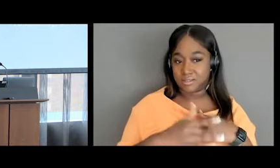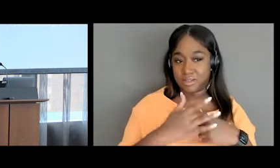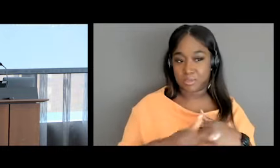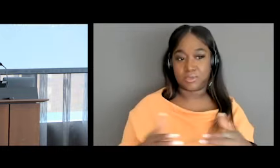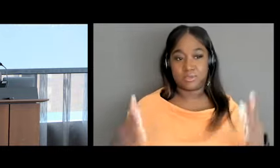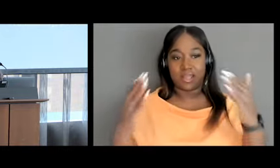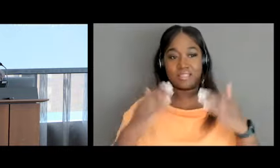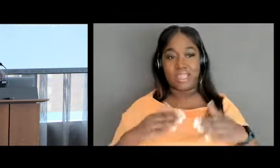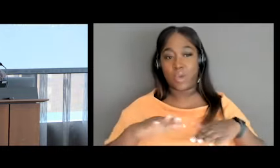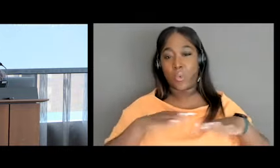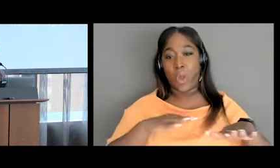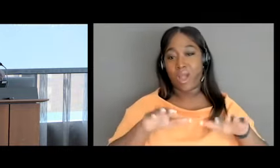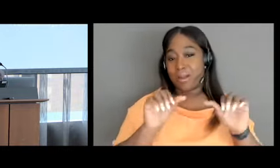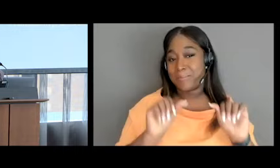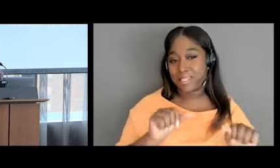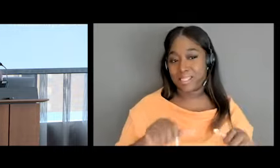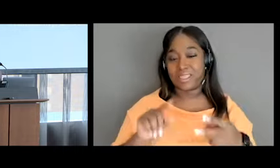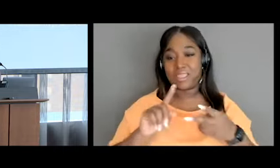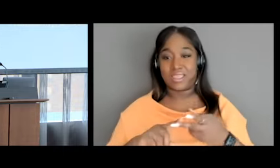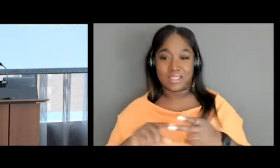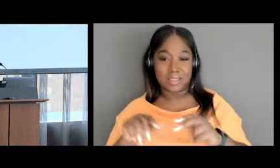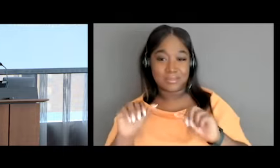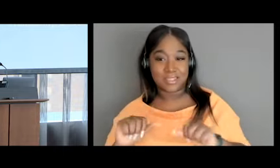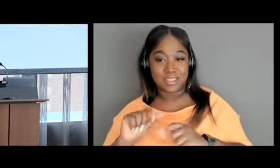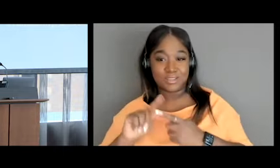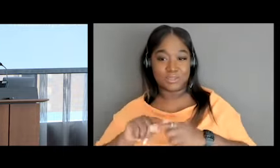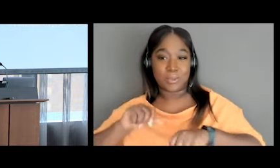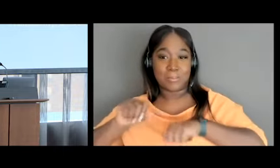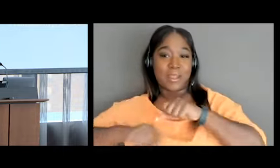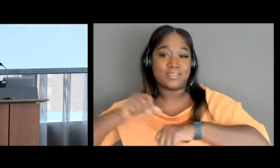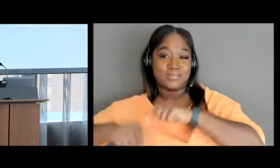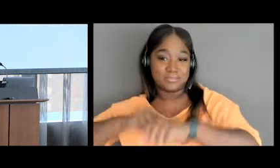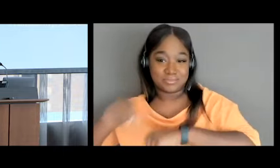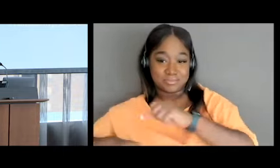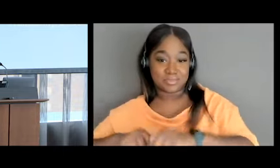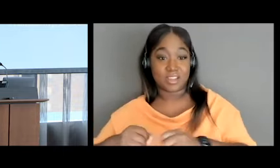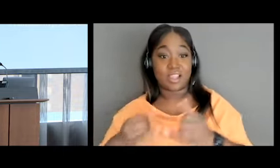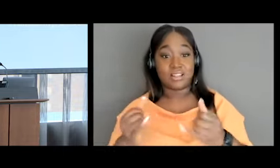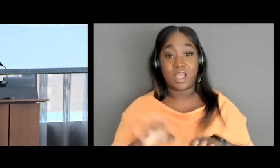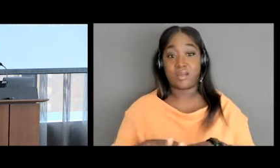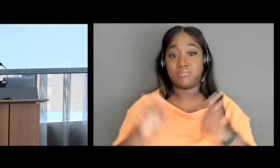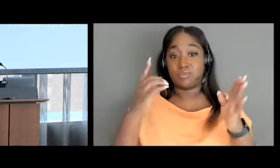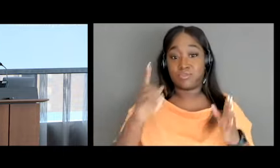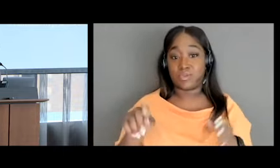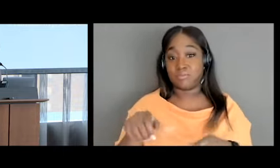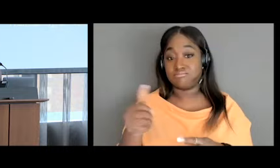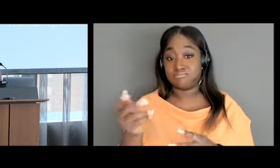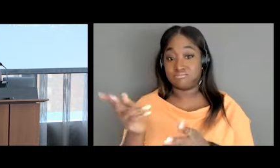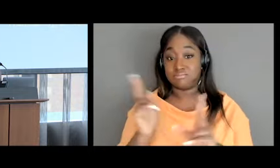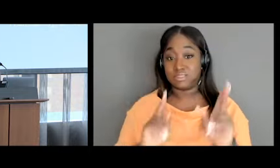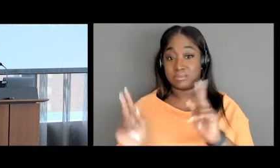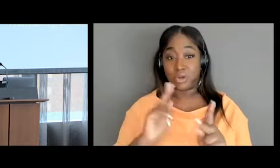for others to suggest other types of equity and access metrics that are used out there.